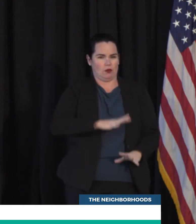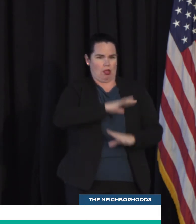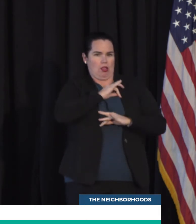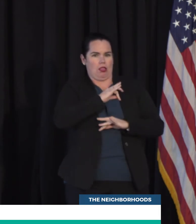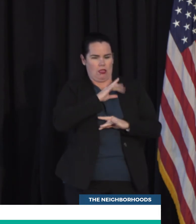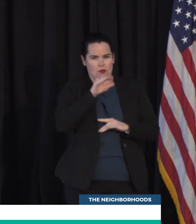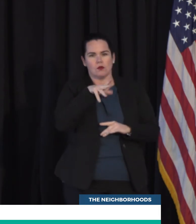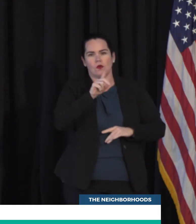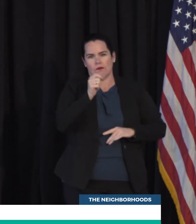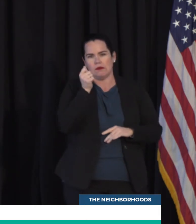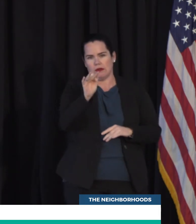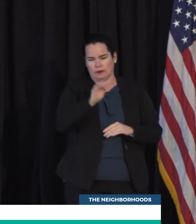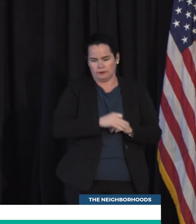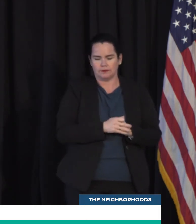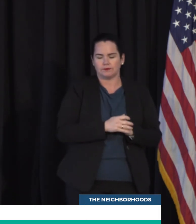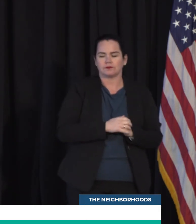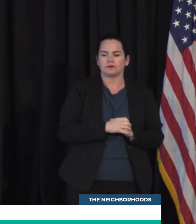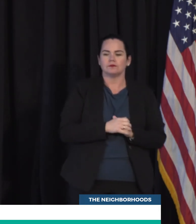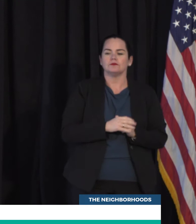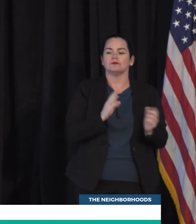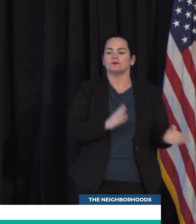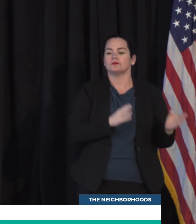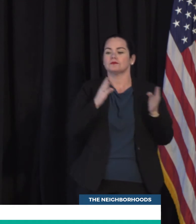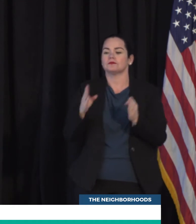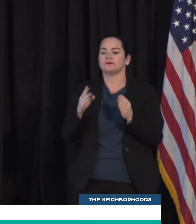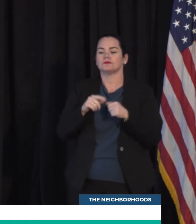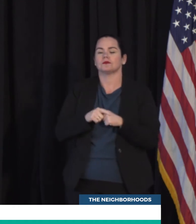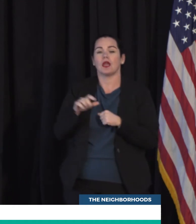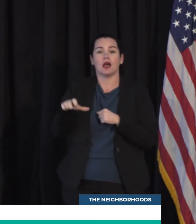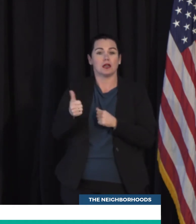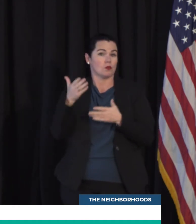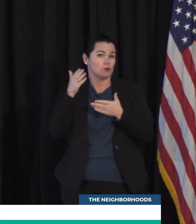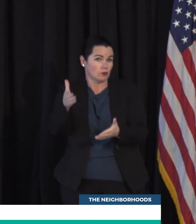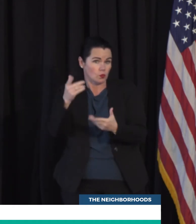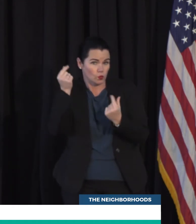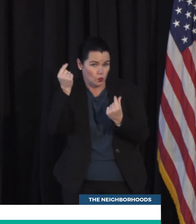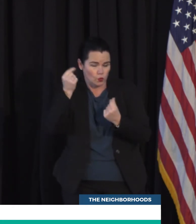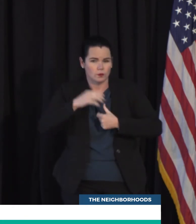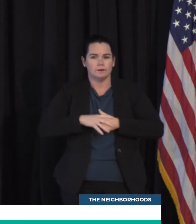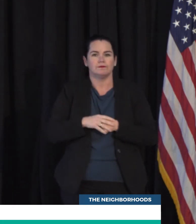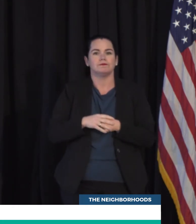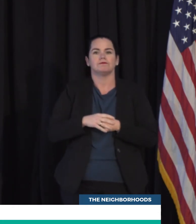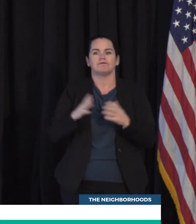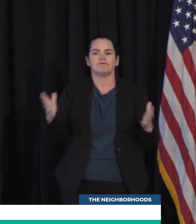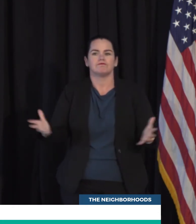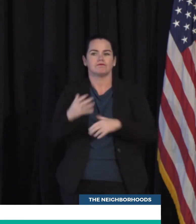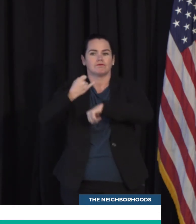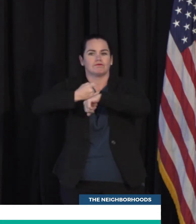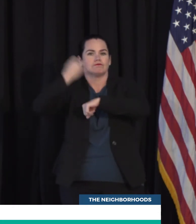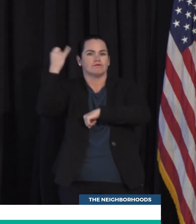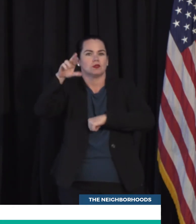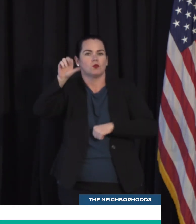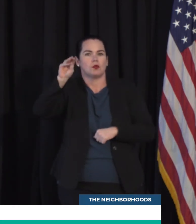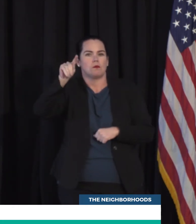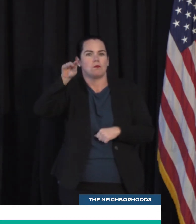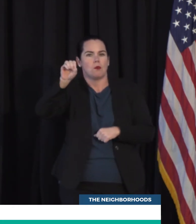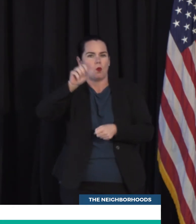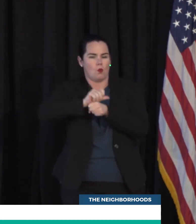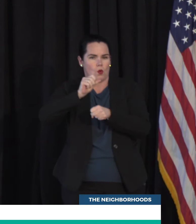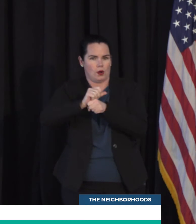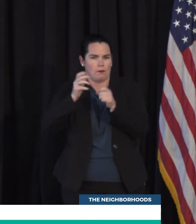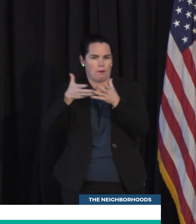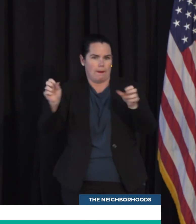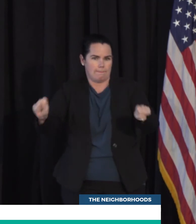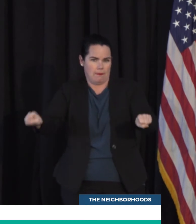harm's way. One of the other recommendations was to promote remote work to the fullest extent